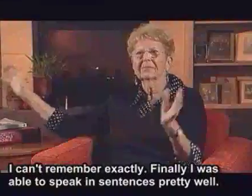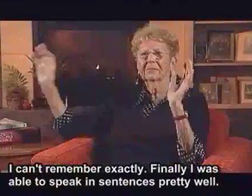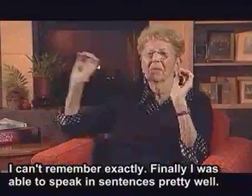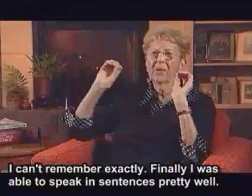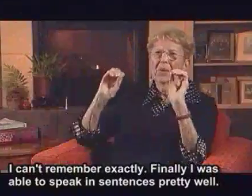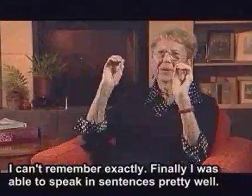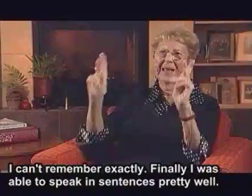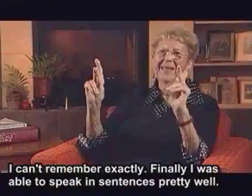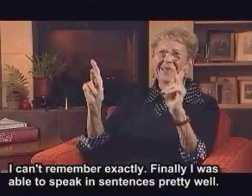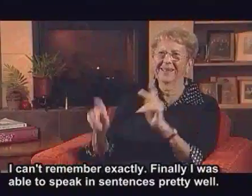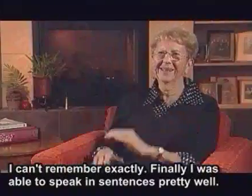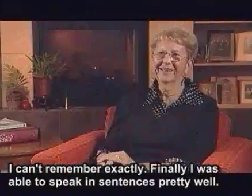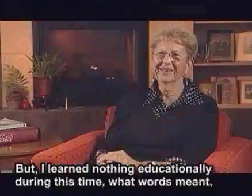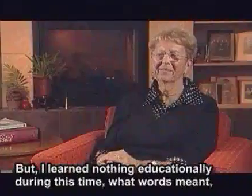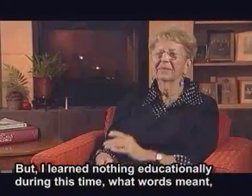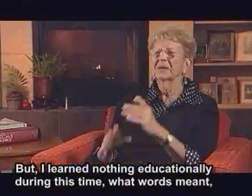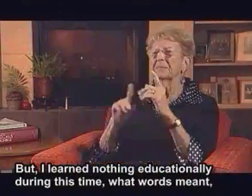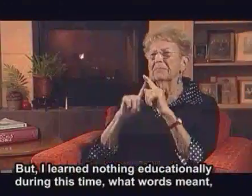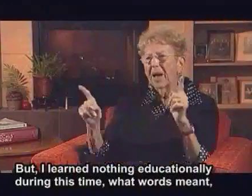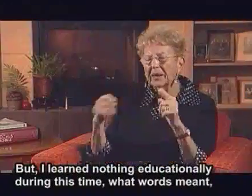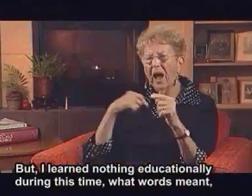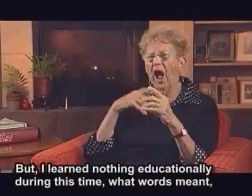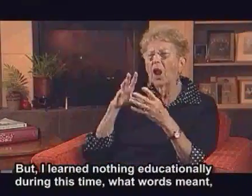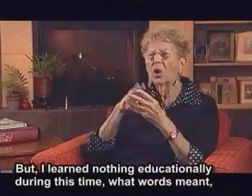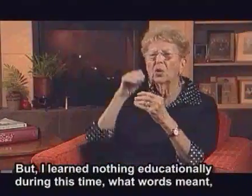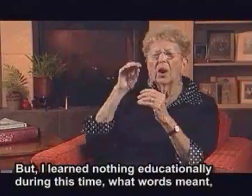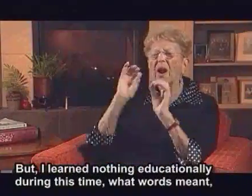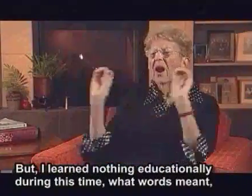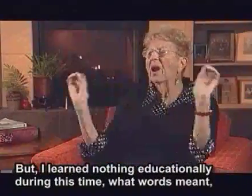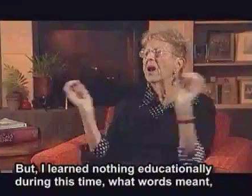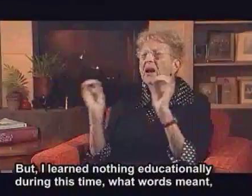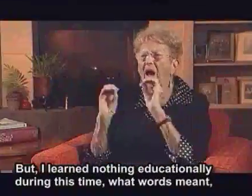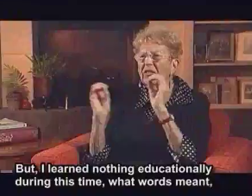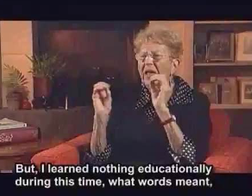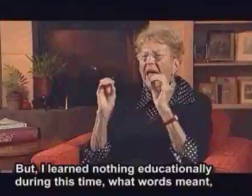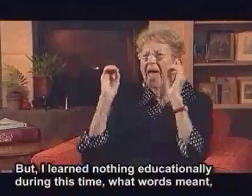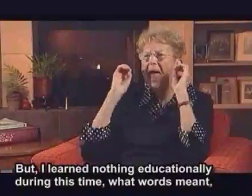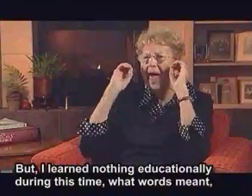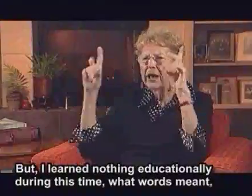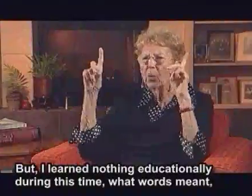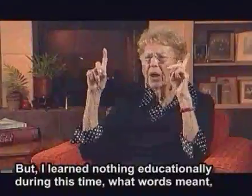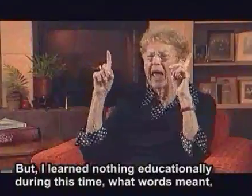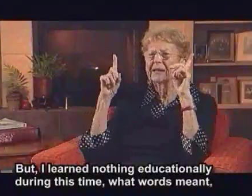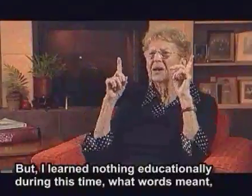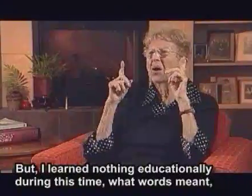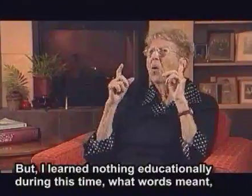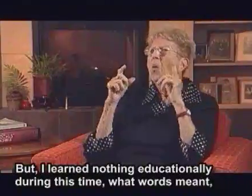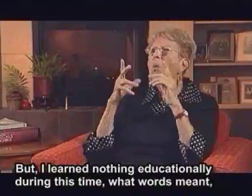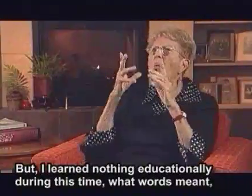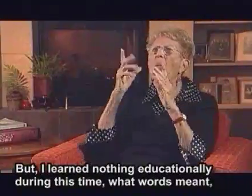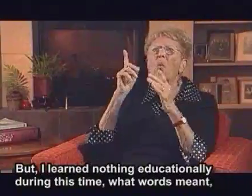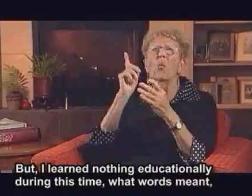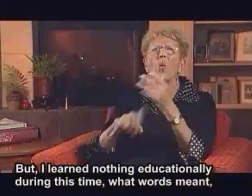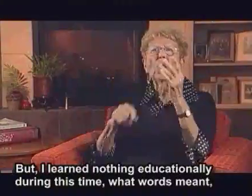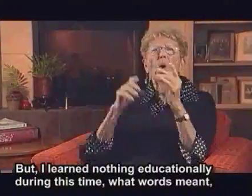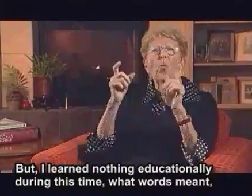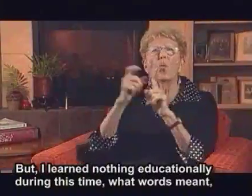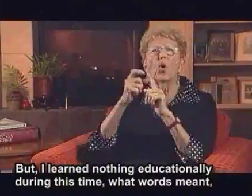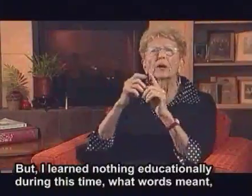sentences pretty well after a couple of years. But I learned nothing educationally during this time. What